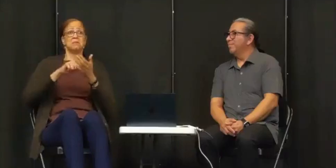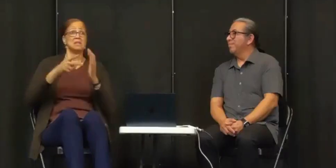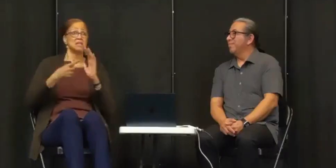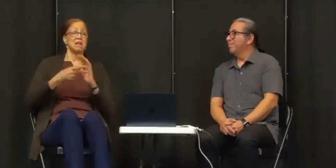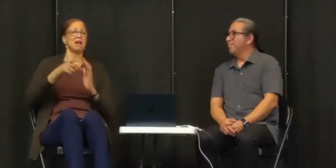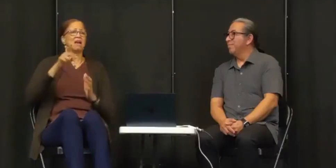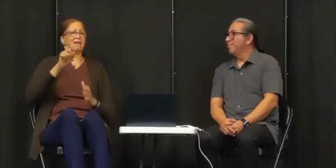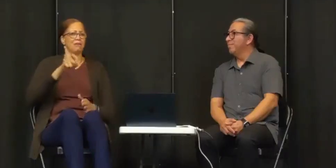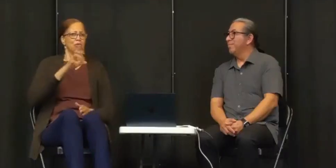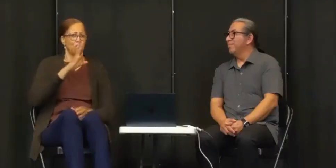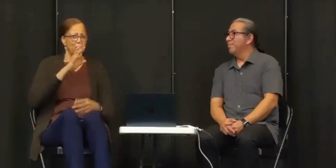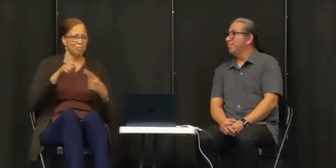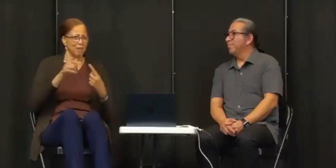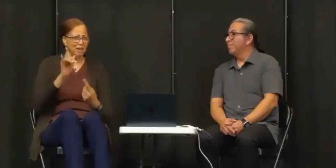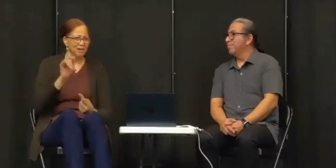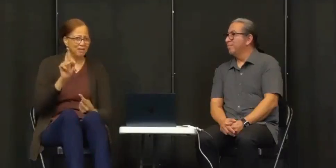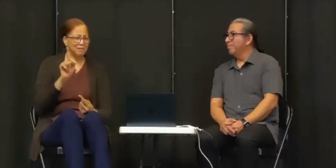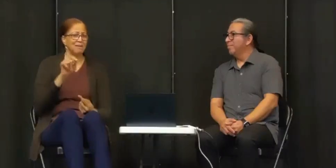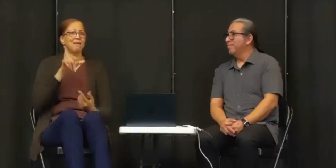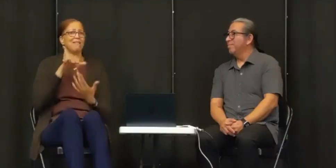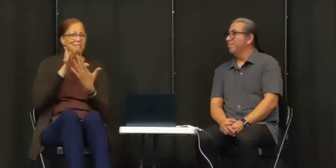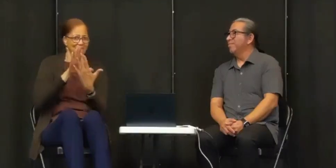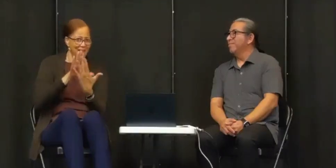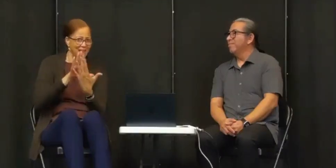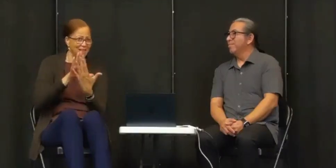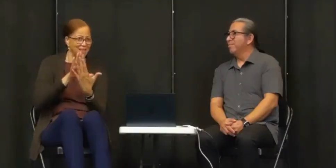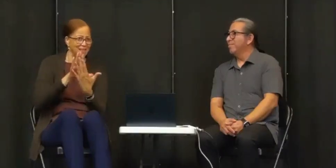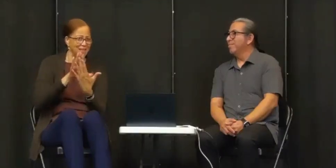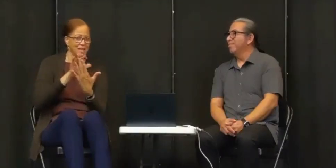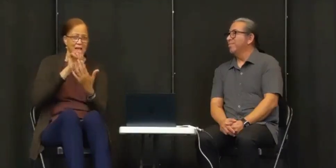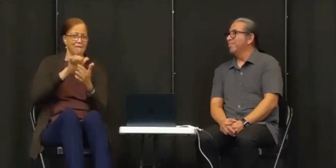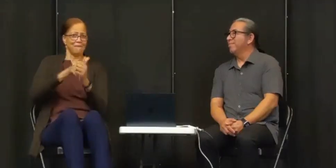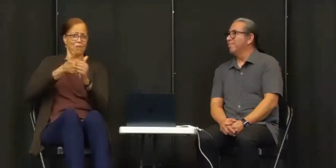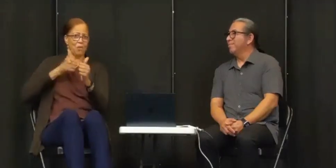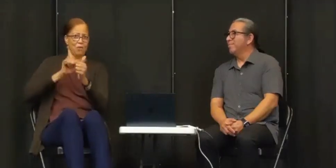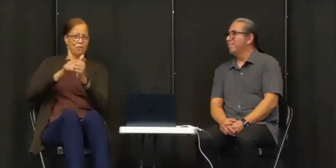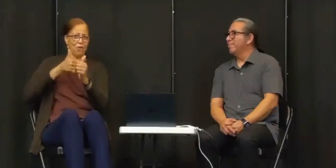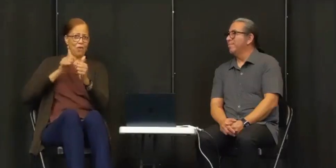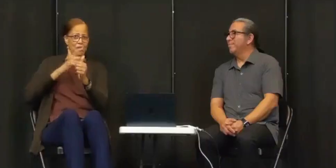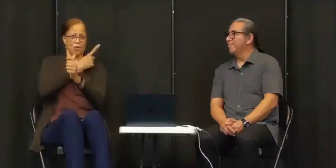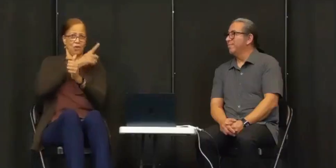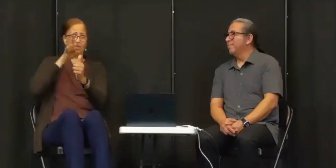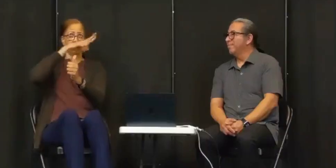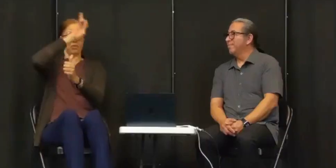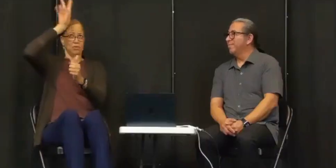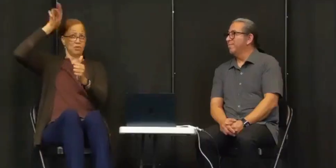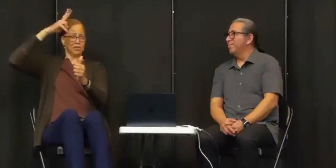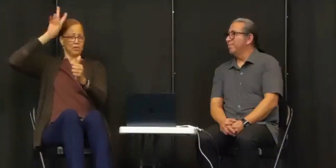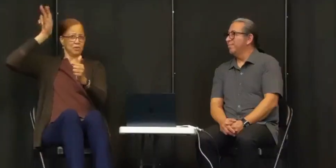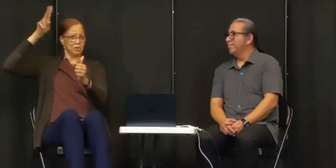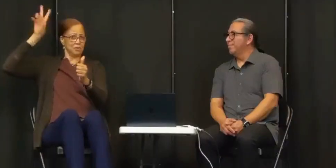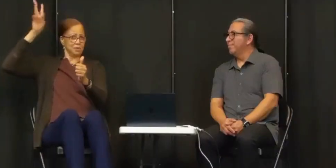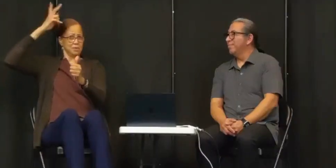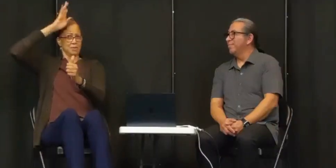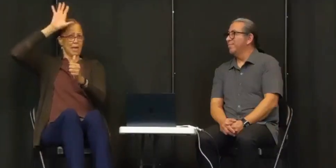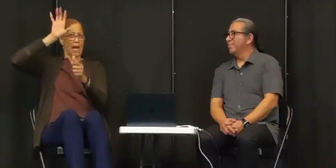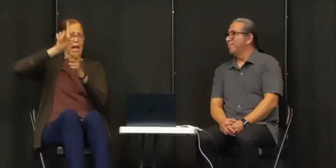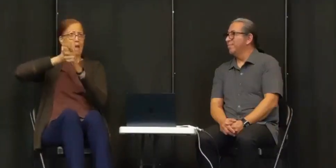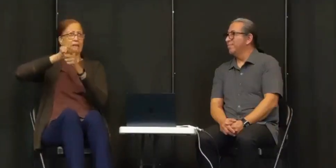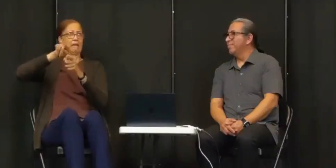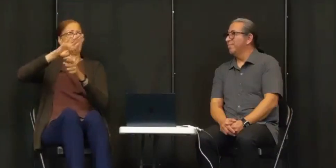allow it to heal itself. You have to talk about it. You have to face it and not avoid it and just